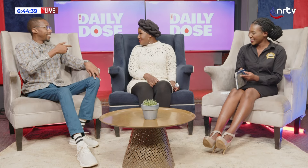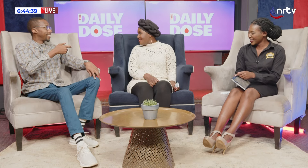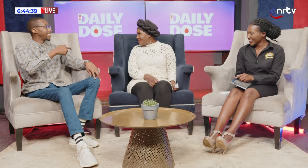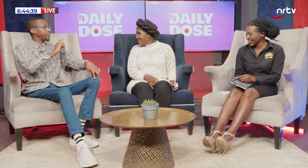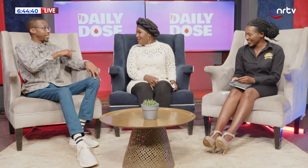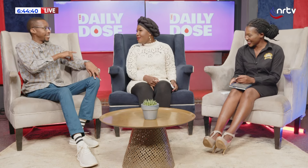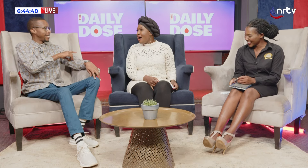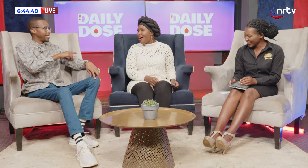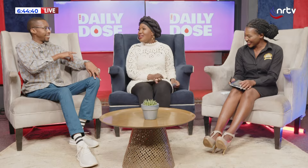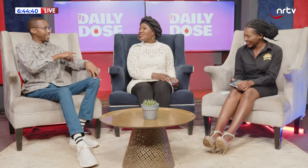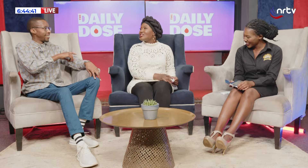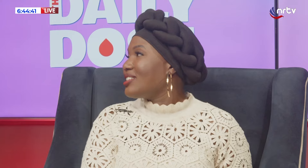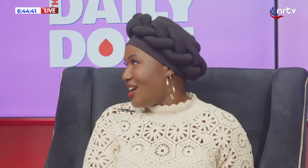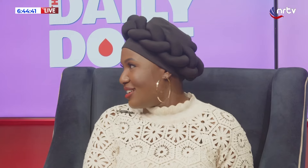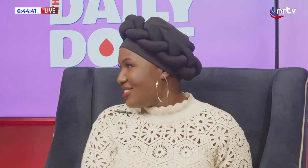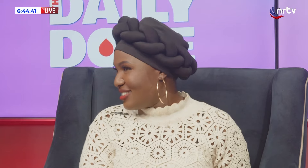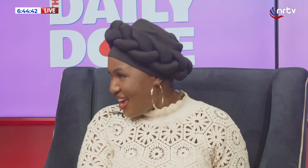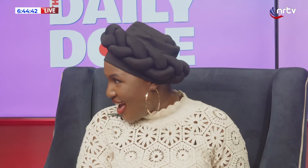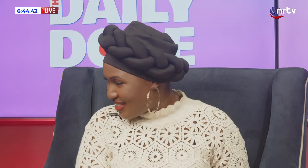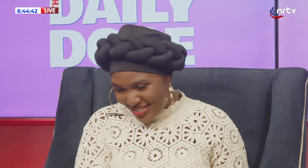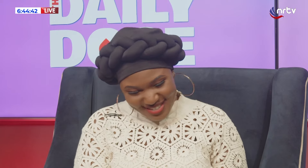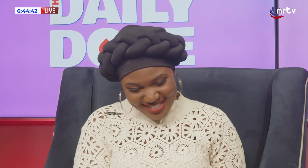It's electricity. Electricity. Electricity. Okay. Cool.